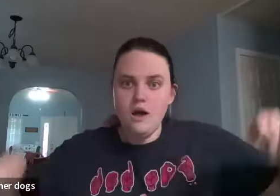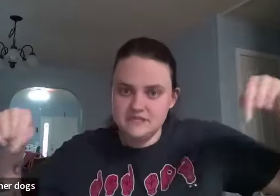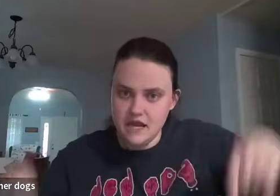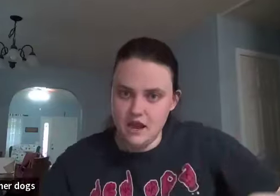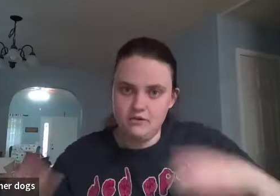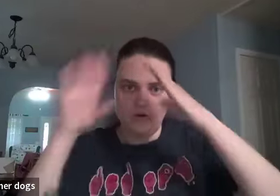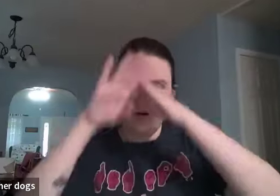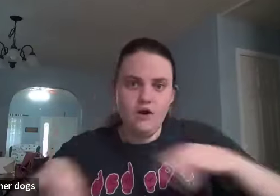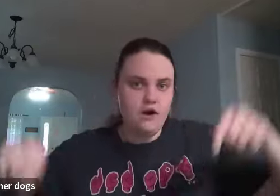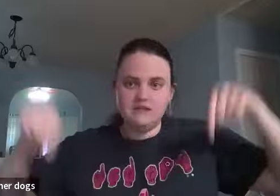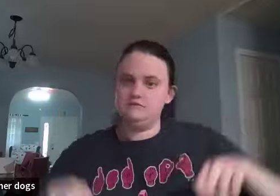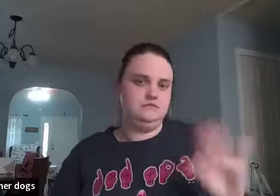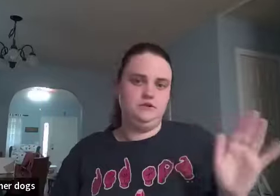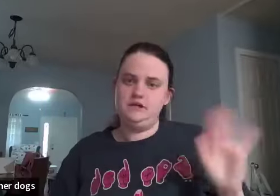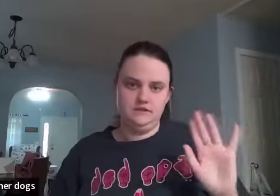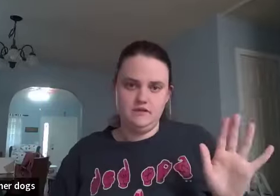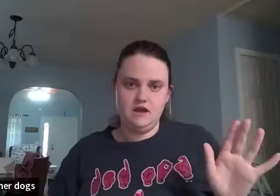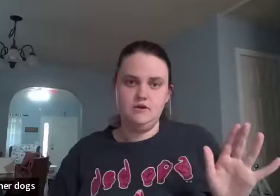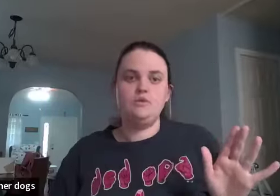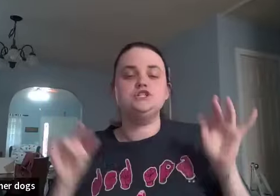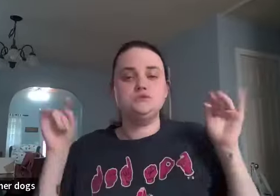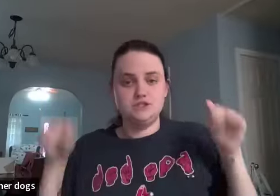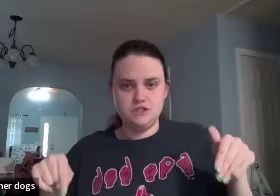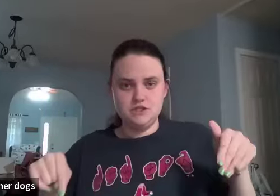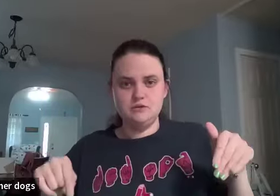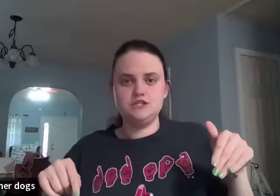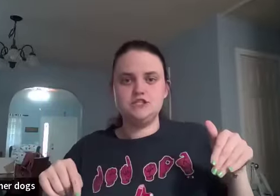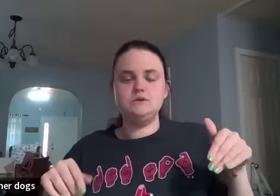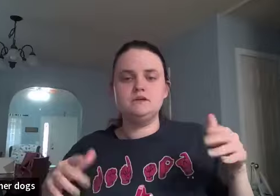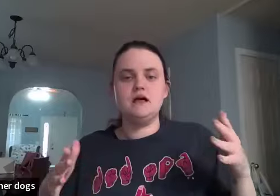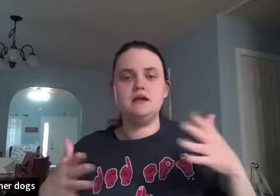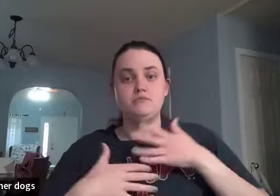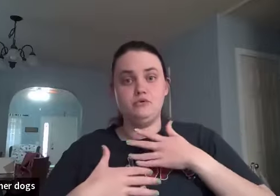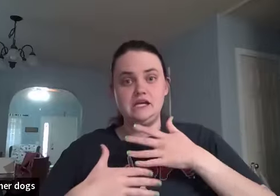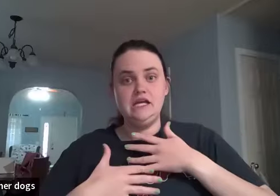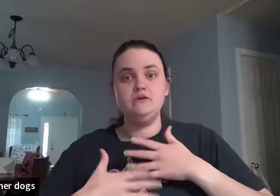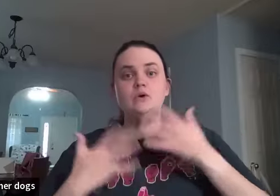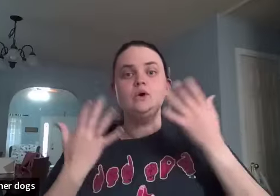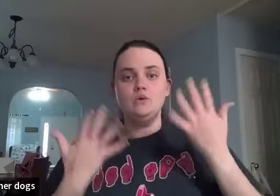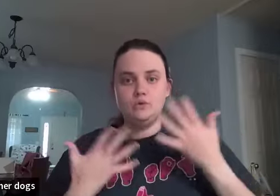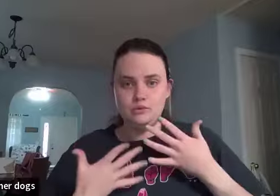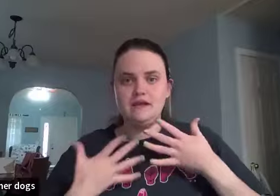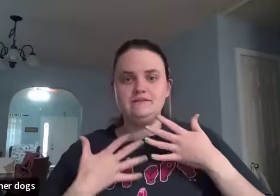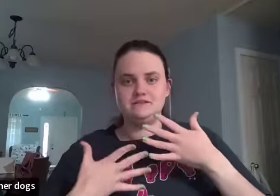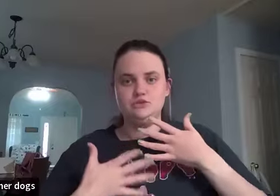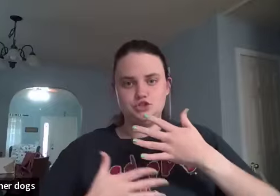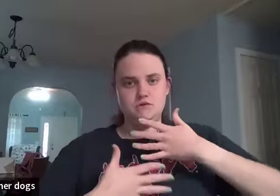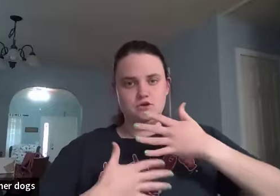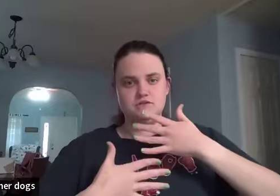calm down, calm down. You want to do that. What you would do is you would be like, breathe, like you'd show the motion of